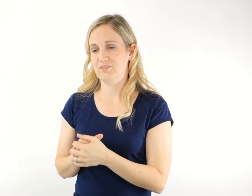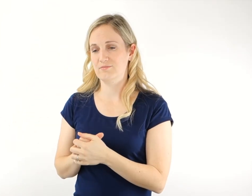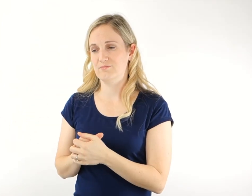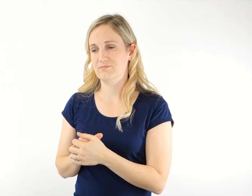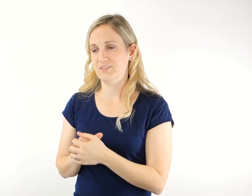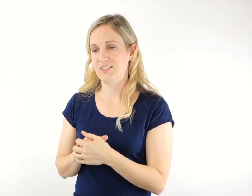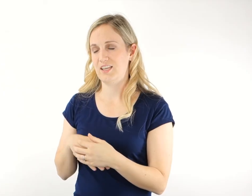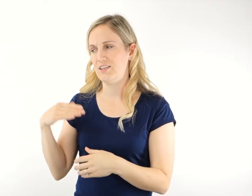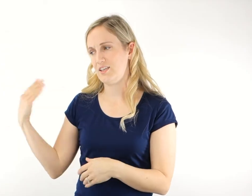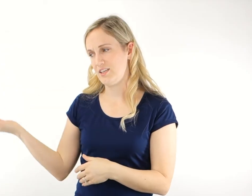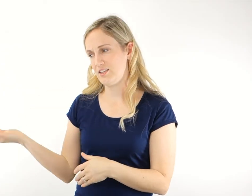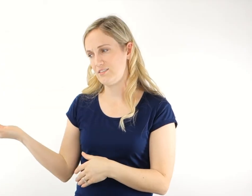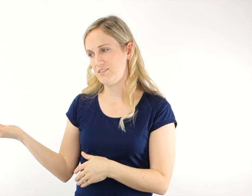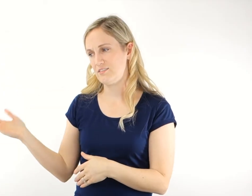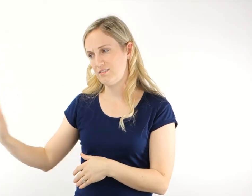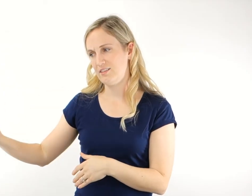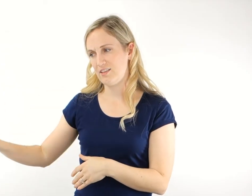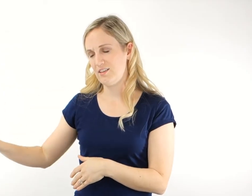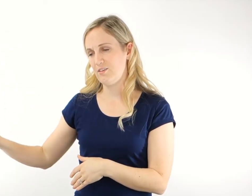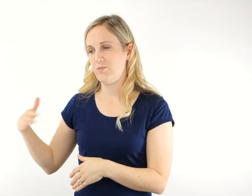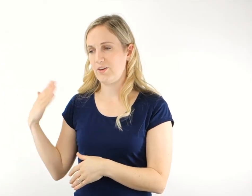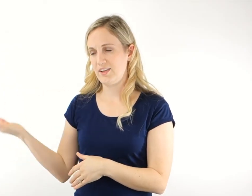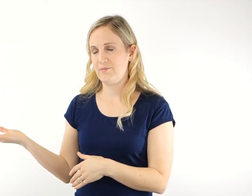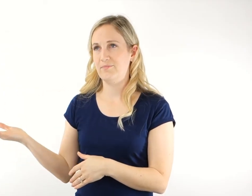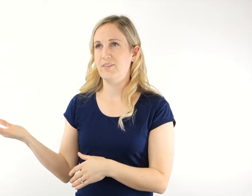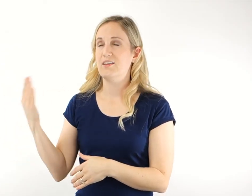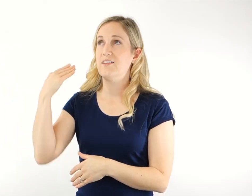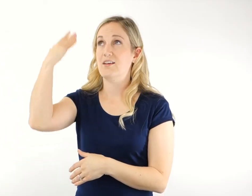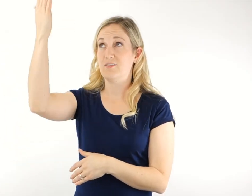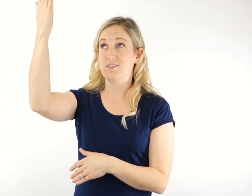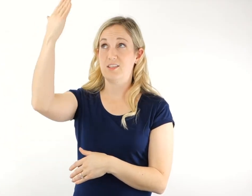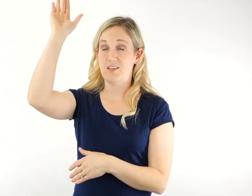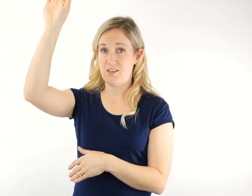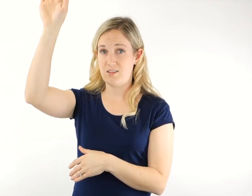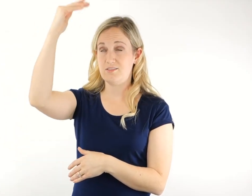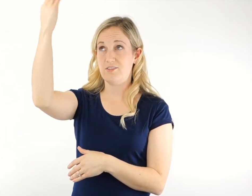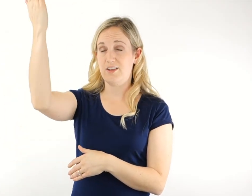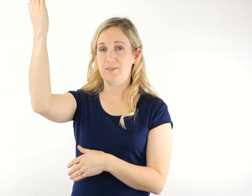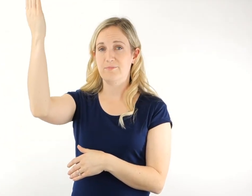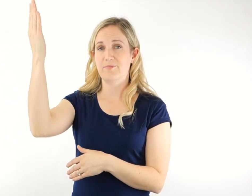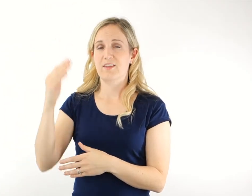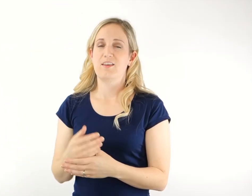wouldn't say his or him. I would say his or him.